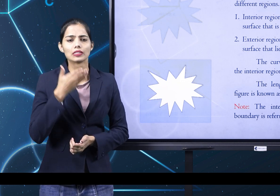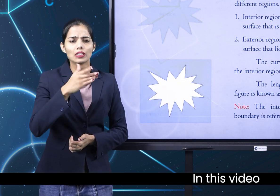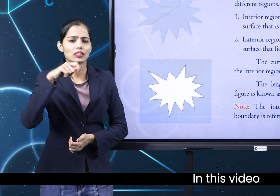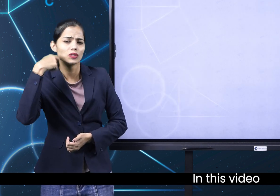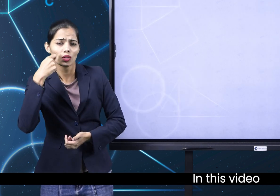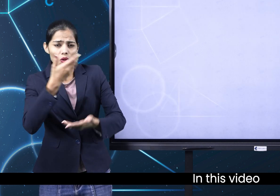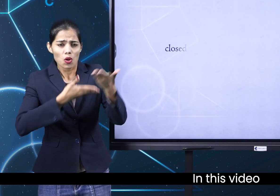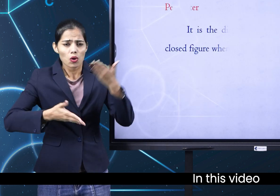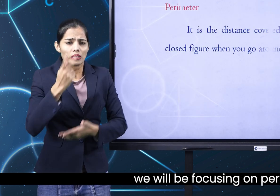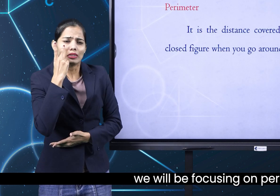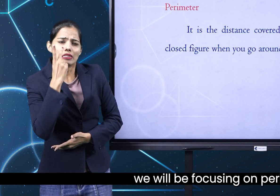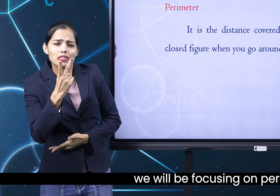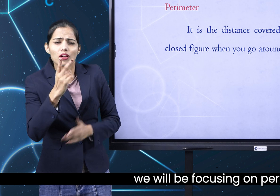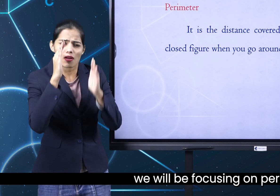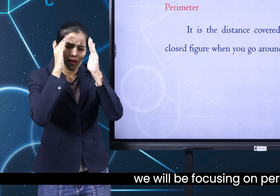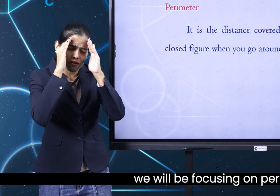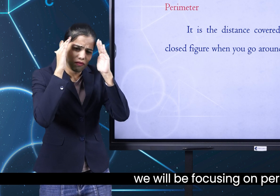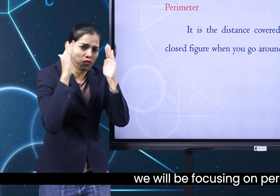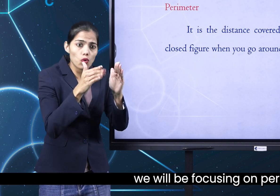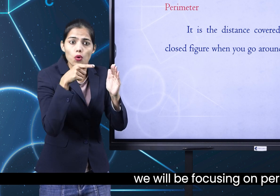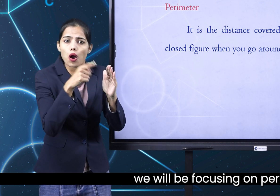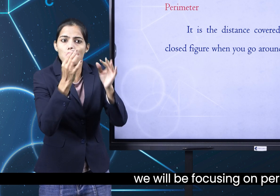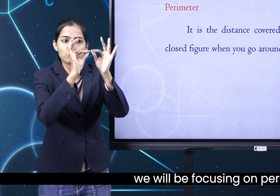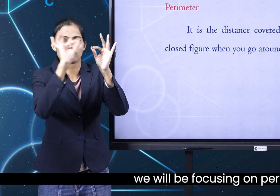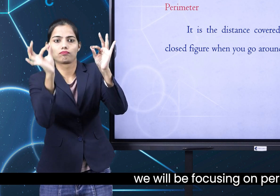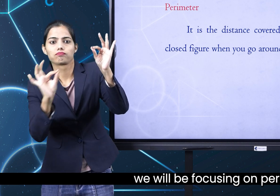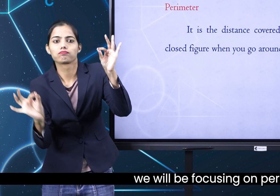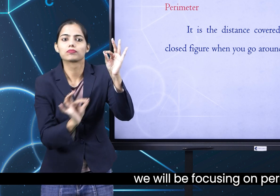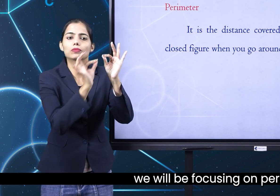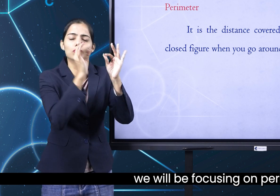In this video, we will be focusing on perimeter.